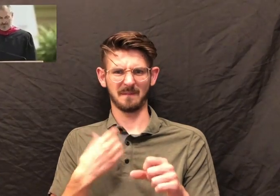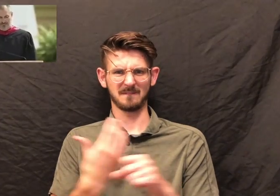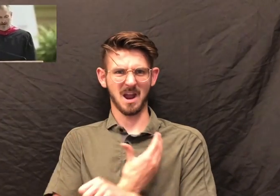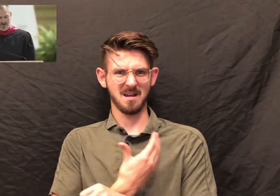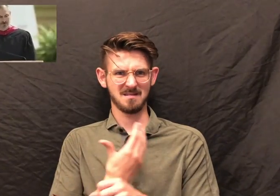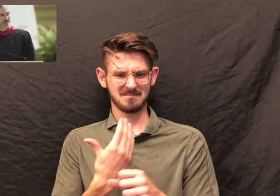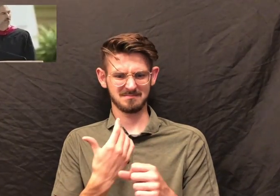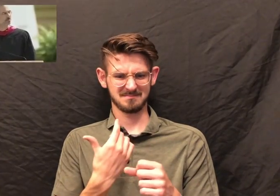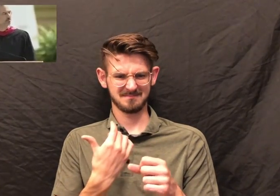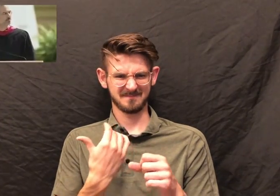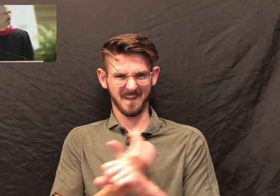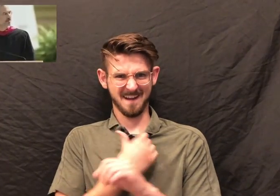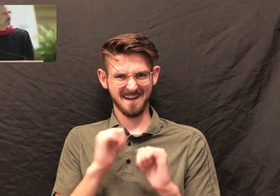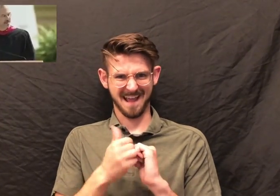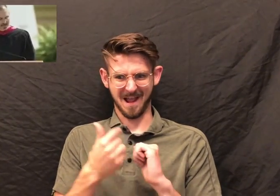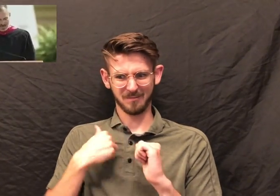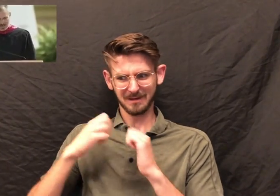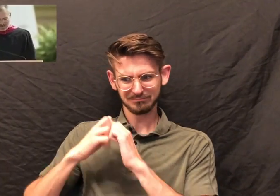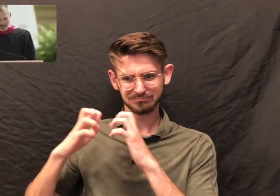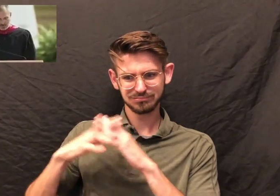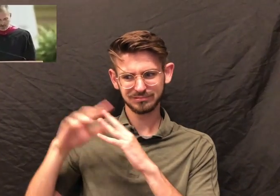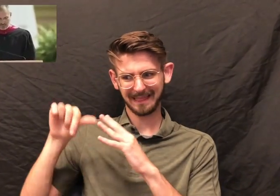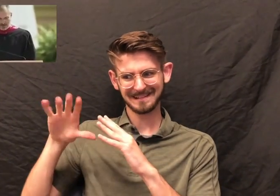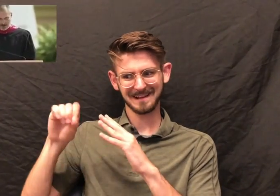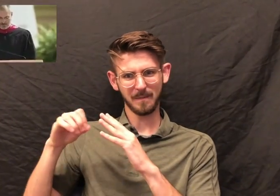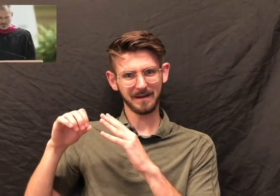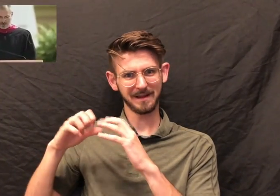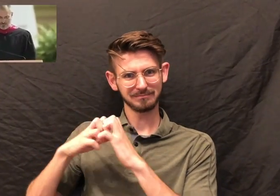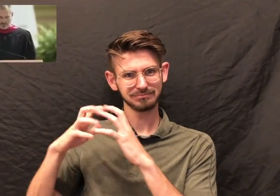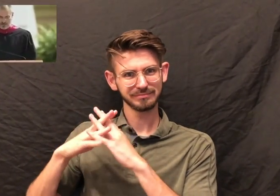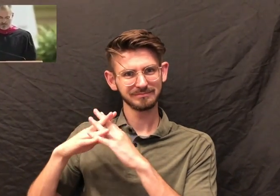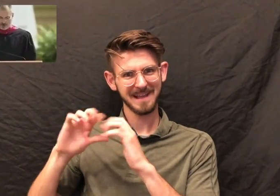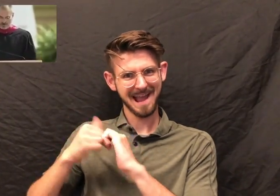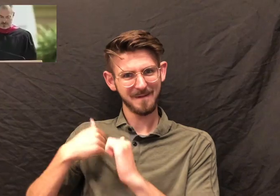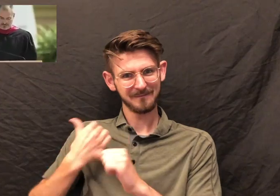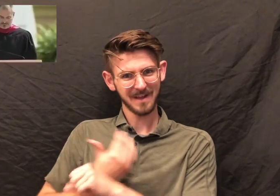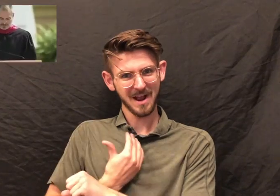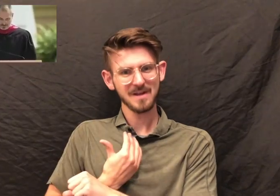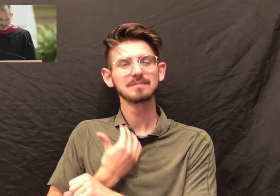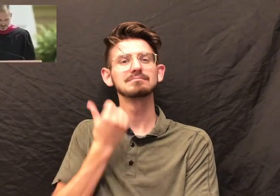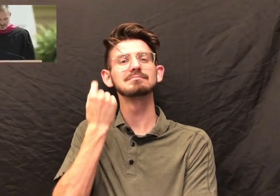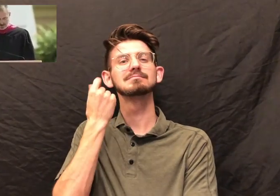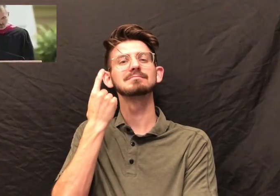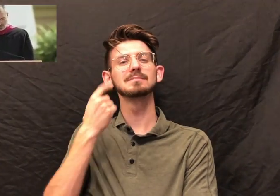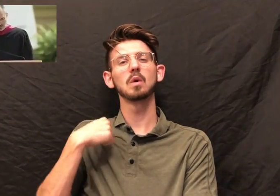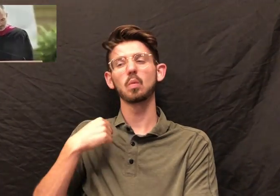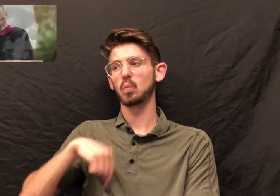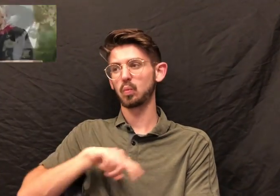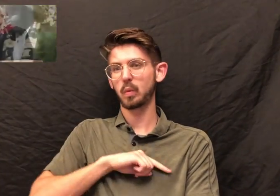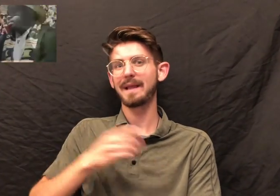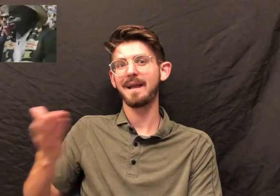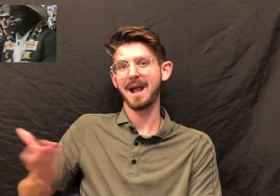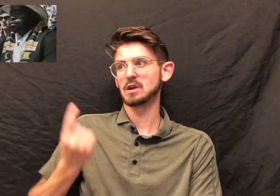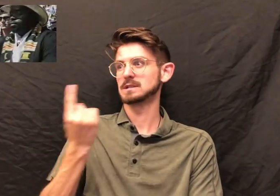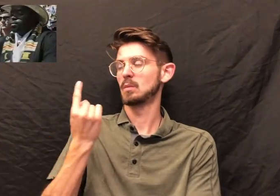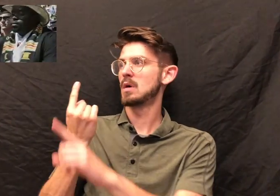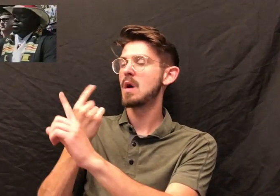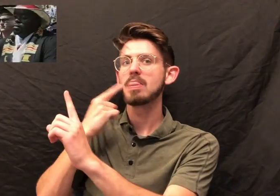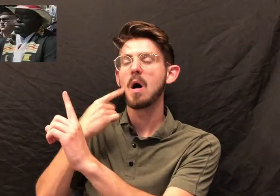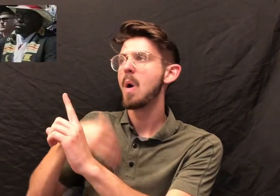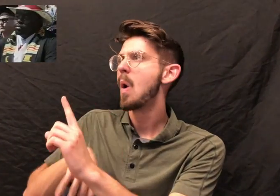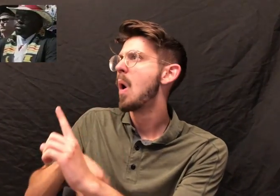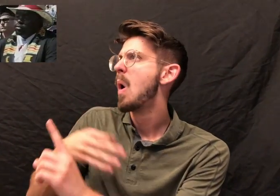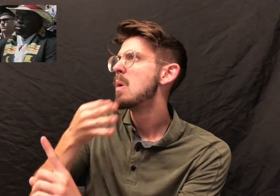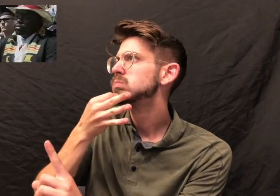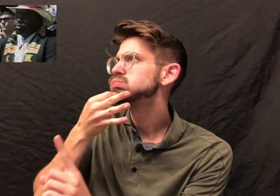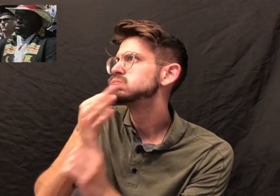from a company you started? Well, as Apple grew, we hired someone who I thought was very talented to run the company